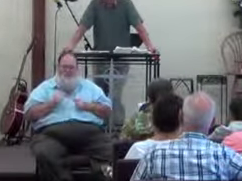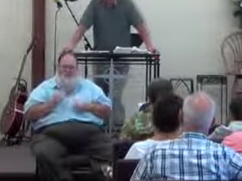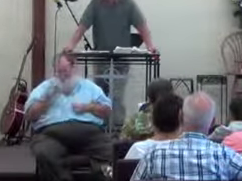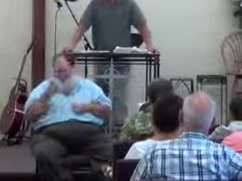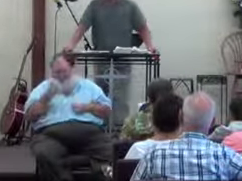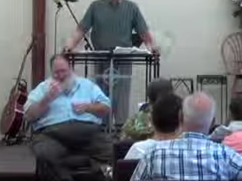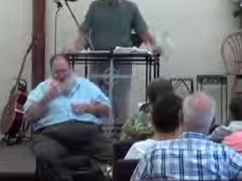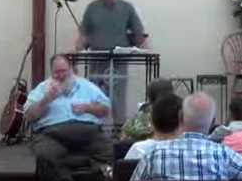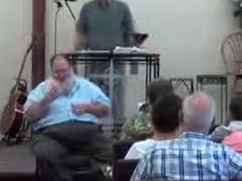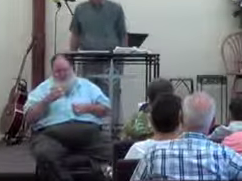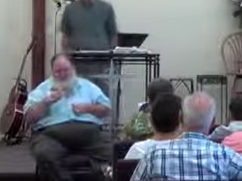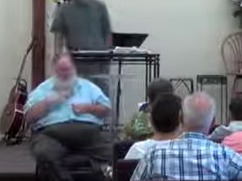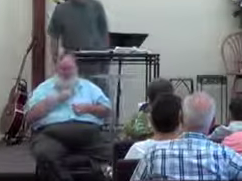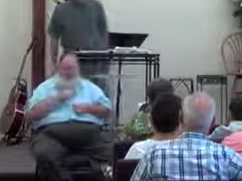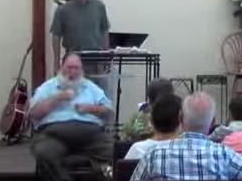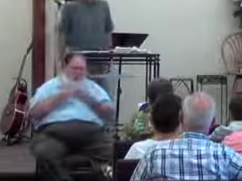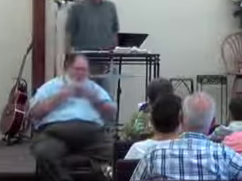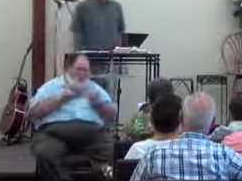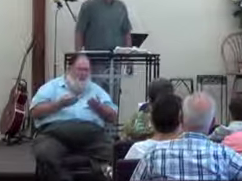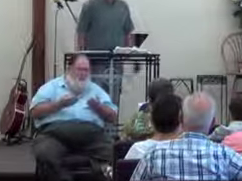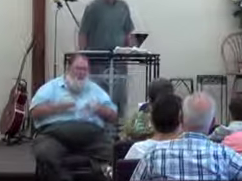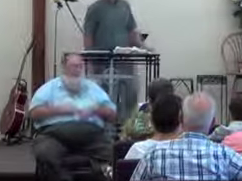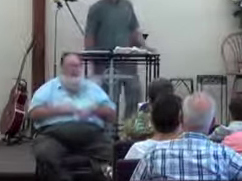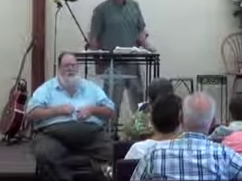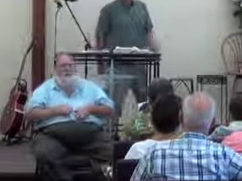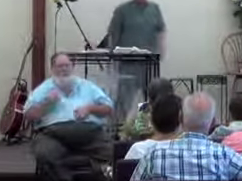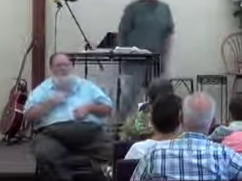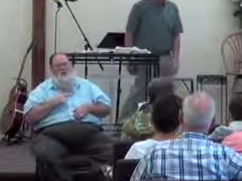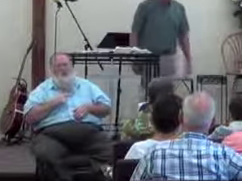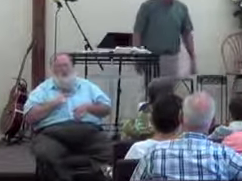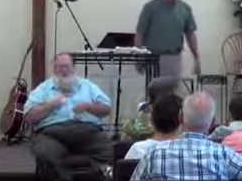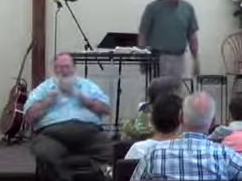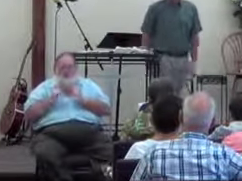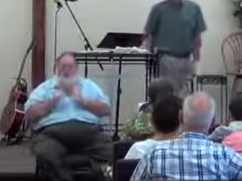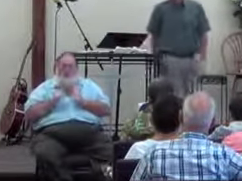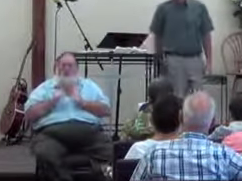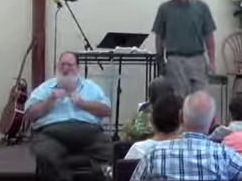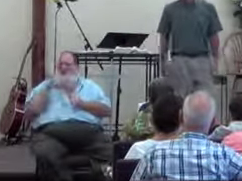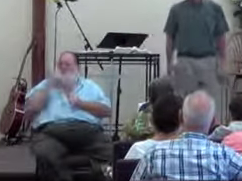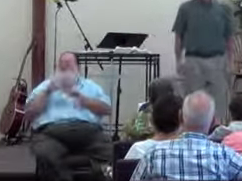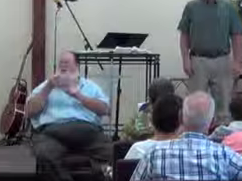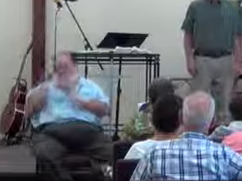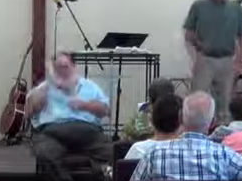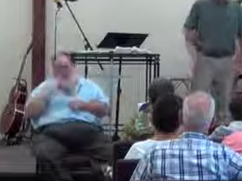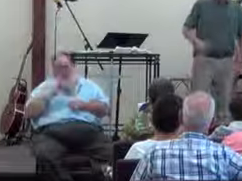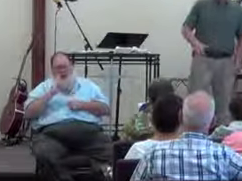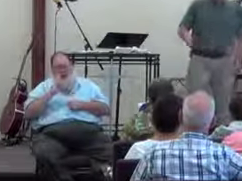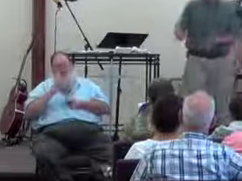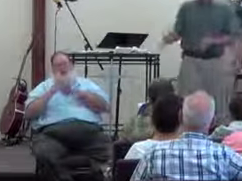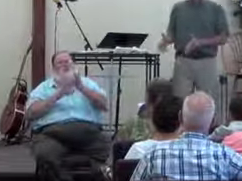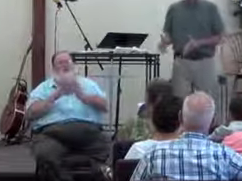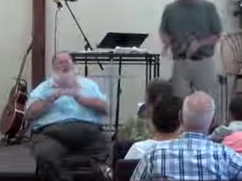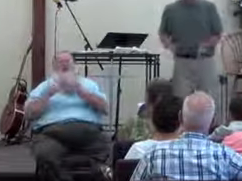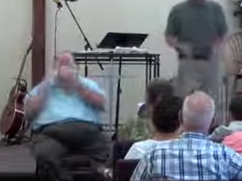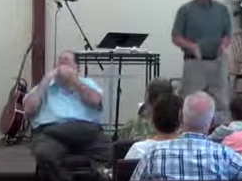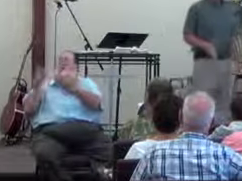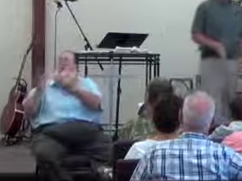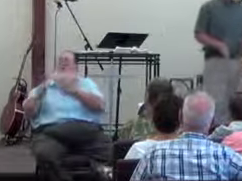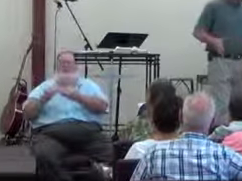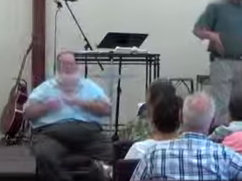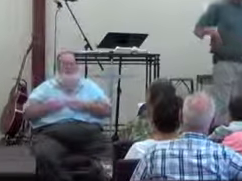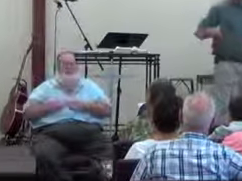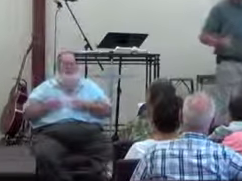in our life, we're quick to complain about things to God instead of quick to say thank you for all the blessings that's in my life. We want to focus on the negative all the